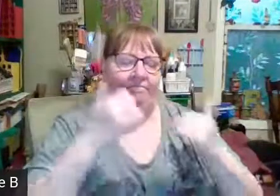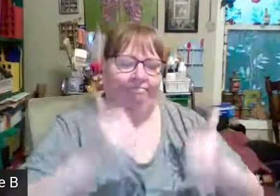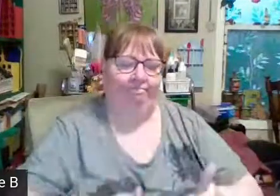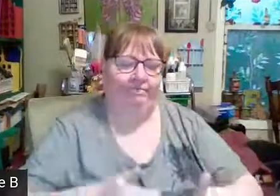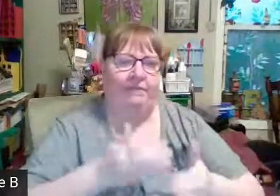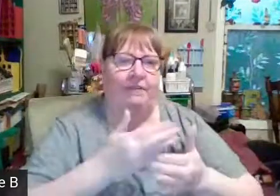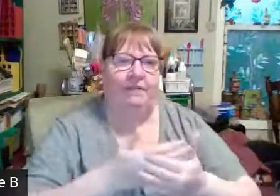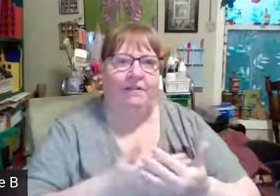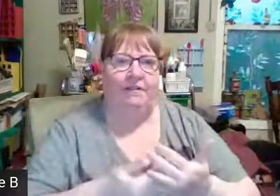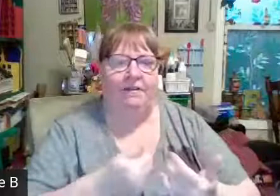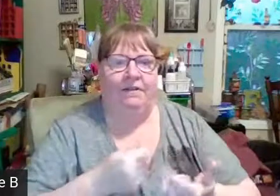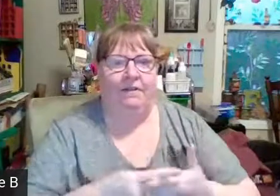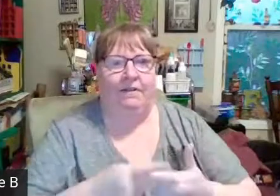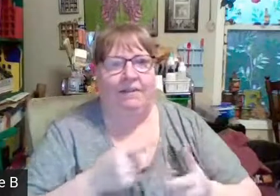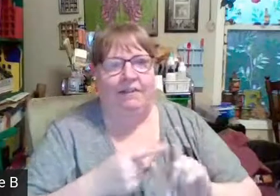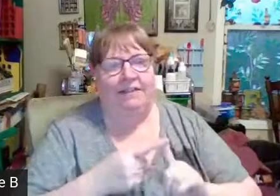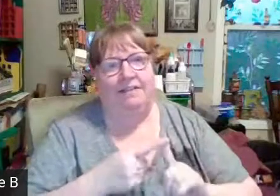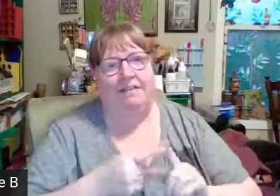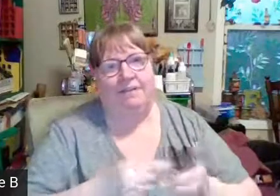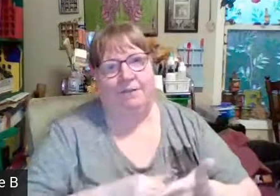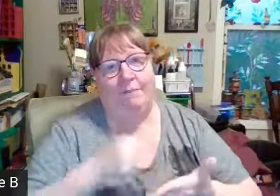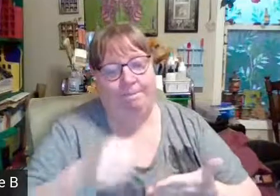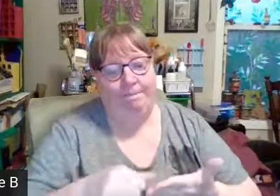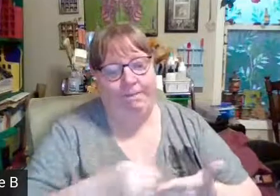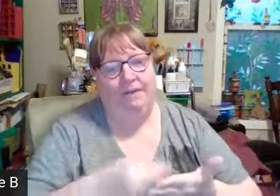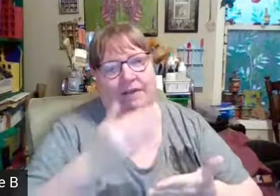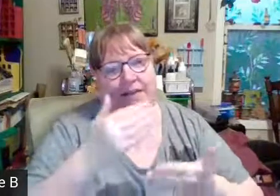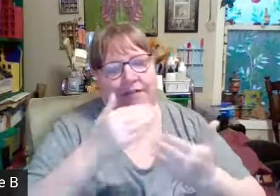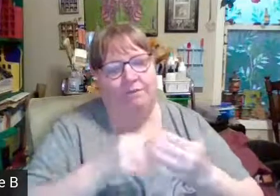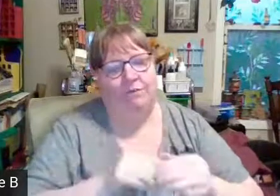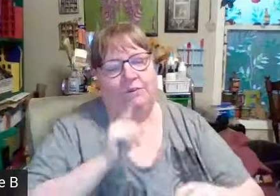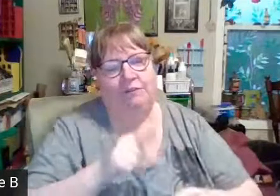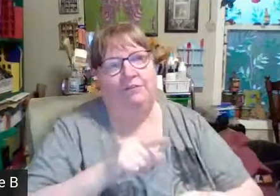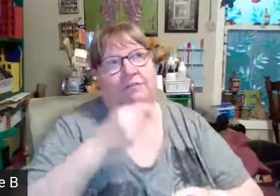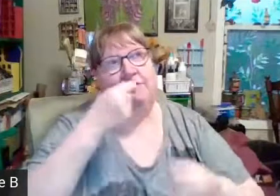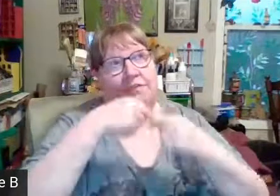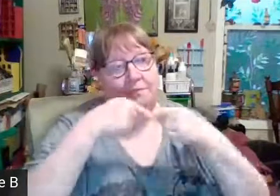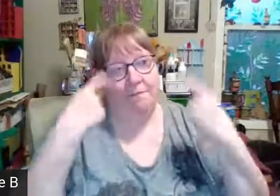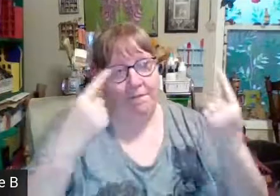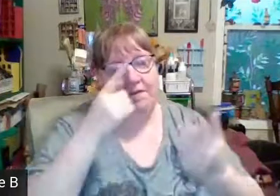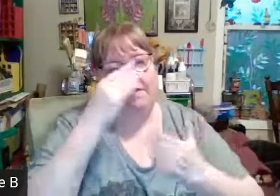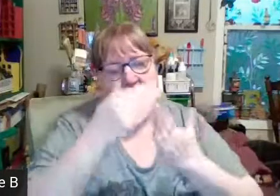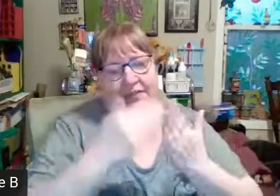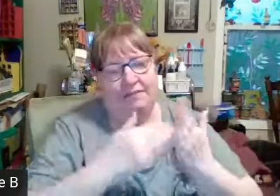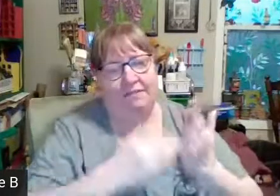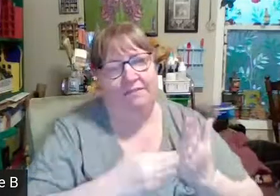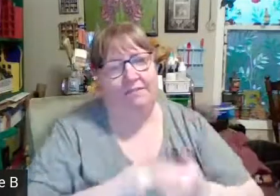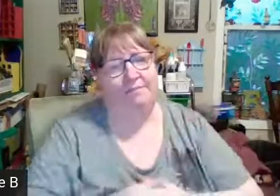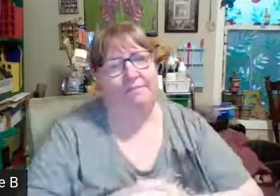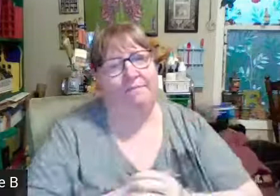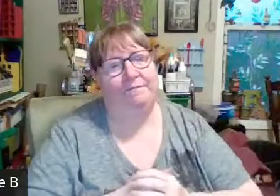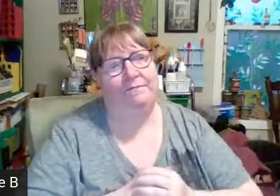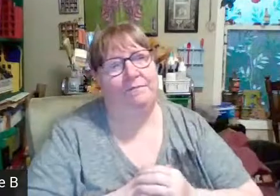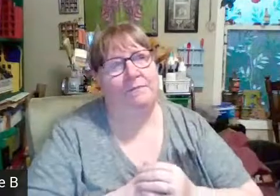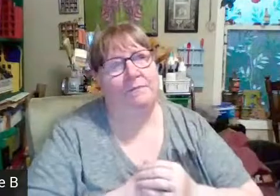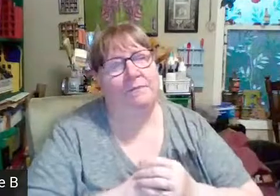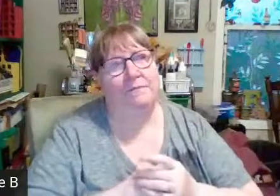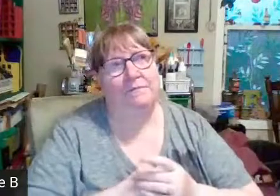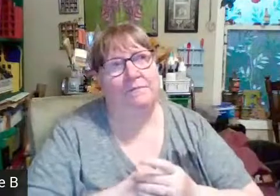don't necessarily, you know, mail that as separate. That usually goes into the hardest bags, especially, you know, that's why I just assume if you use glue, you probably